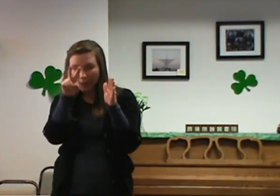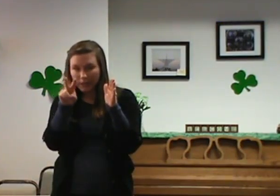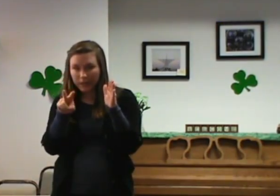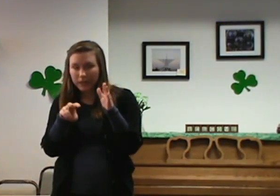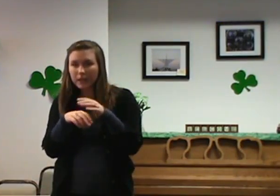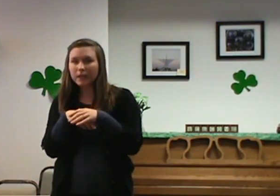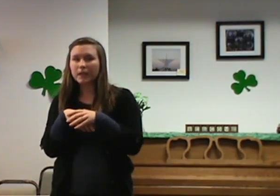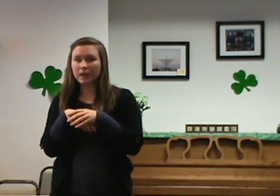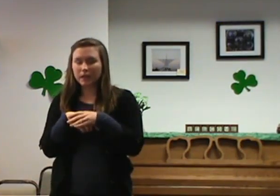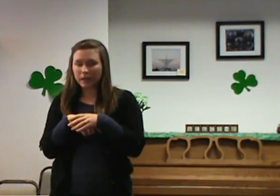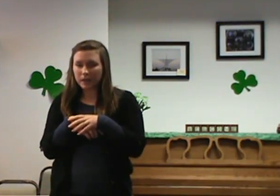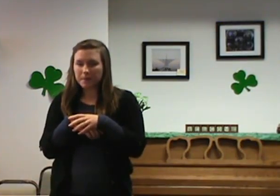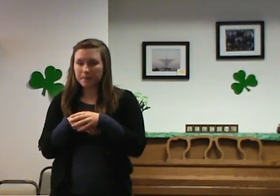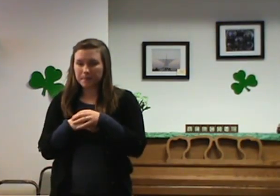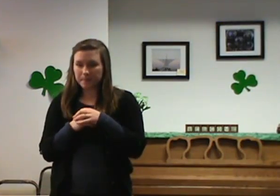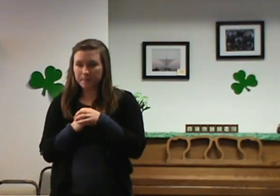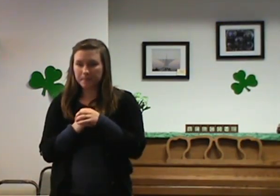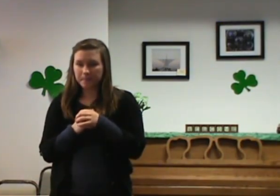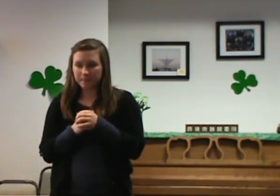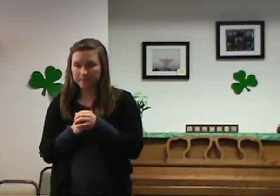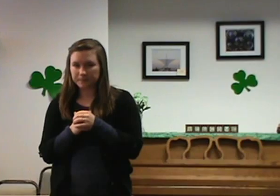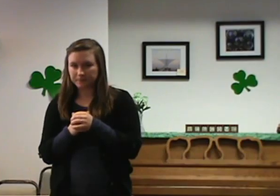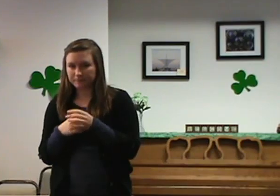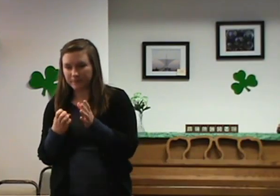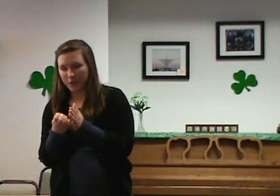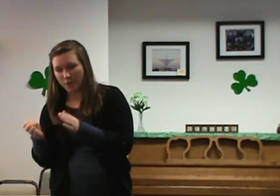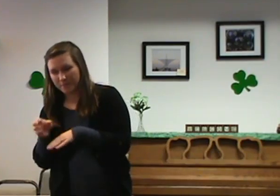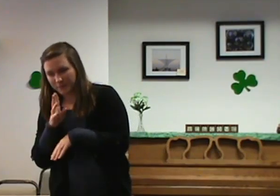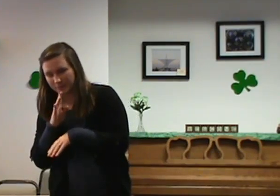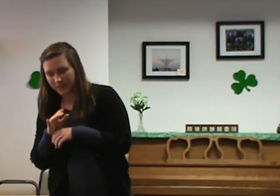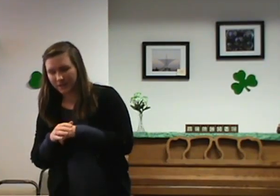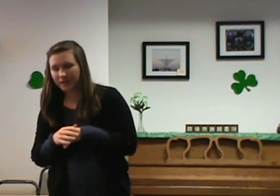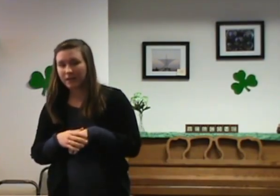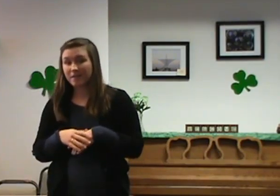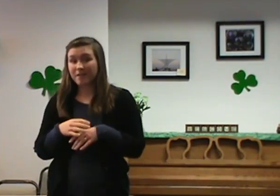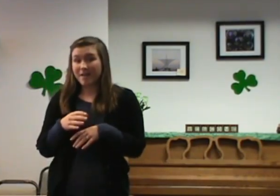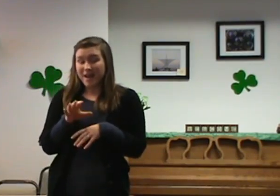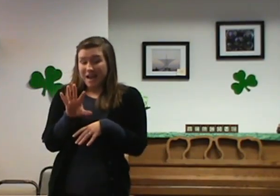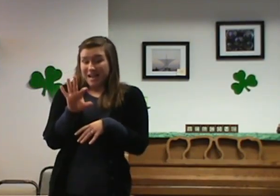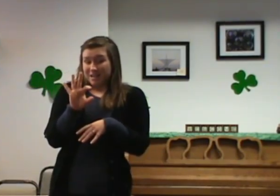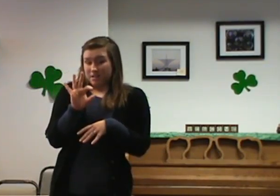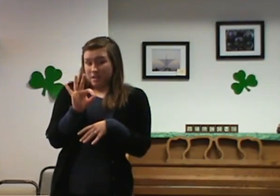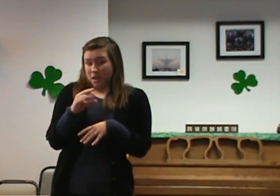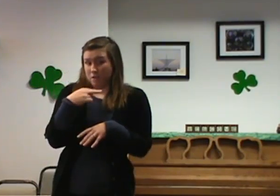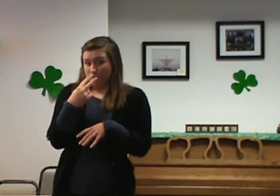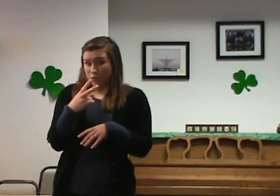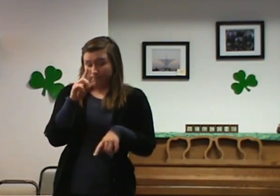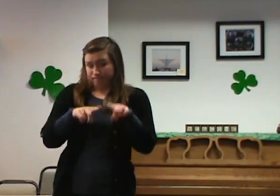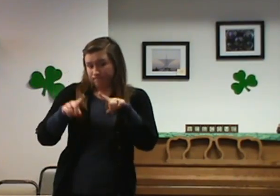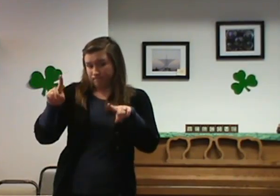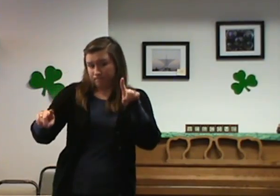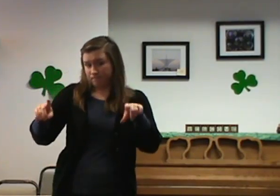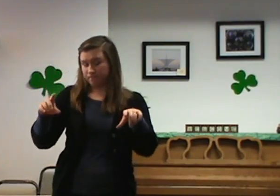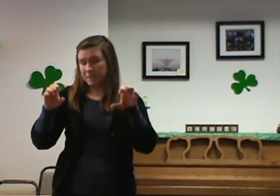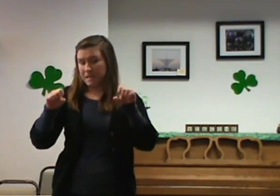There Staff are director, Western staff. Is Scott Watson, 9 works different in voices that you Contact can select yourself, where both for the safety reading and voice,